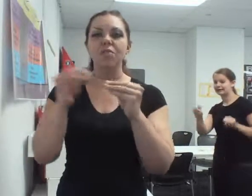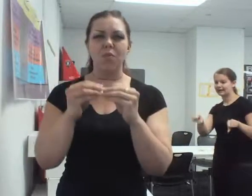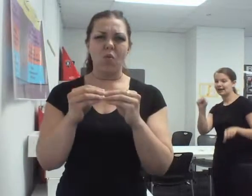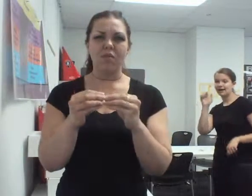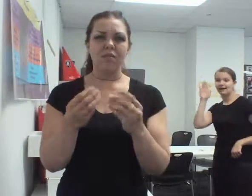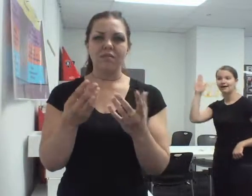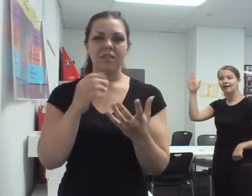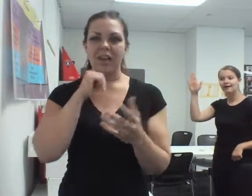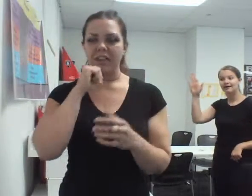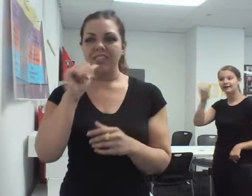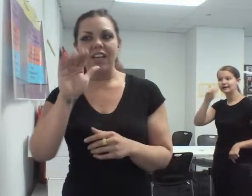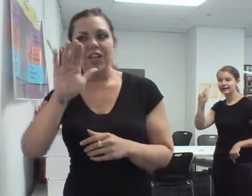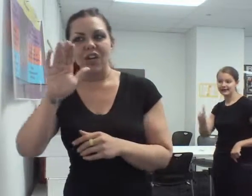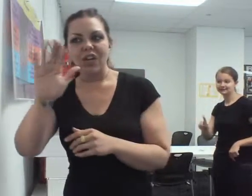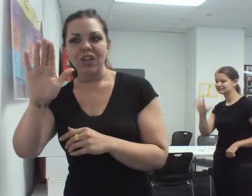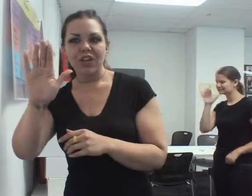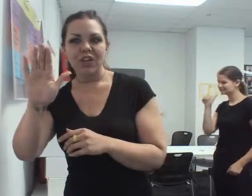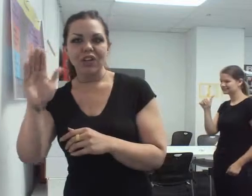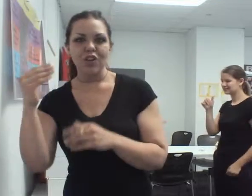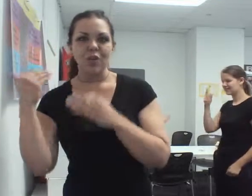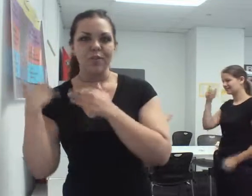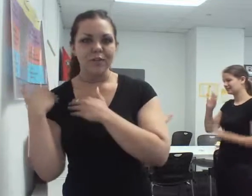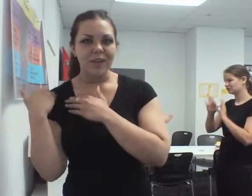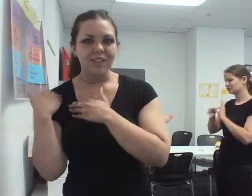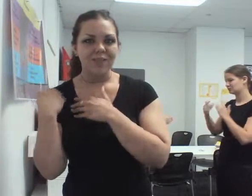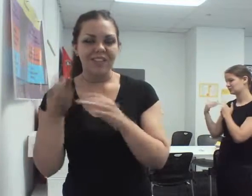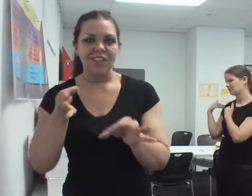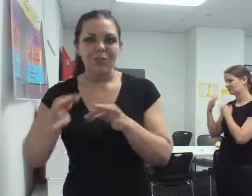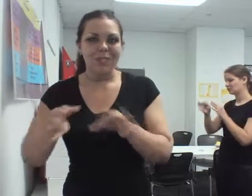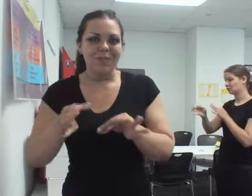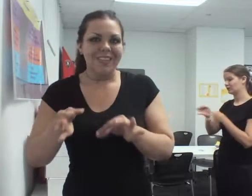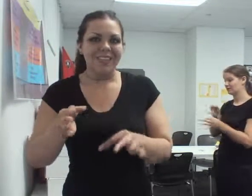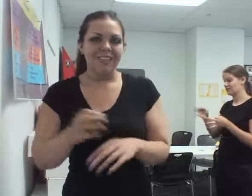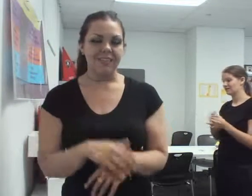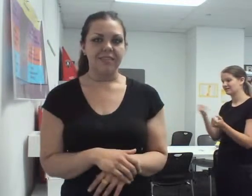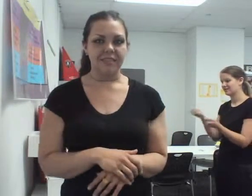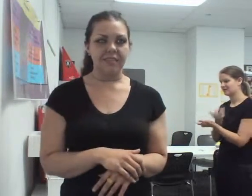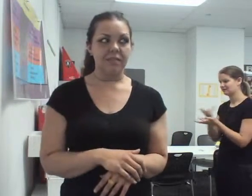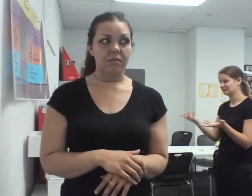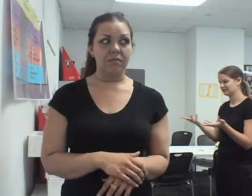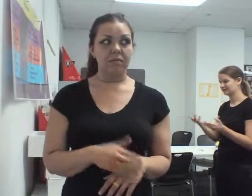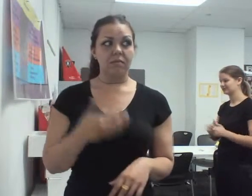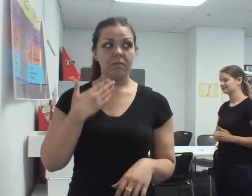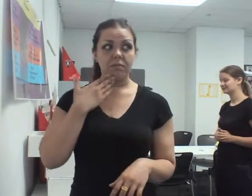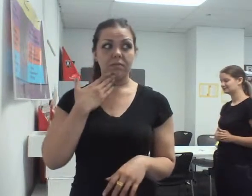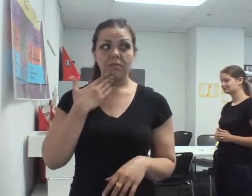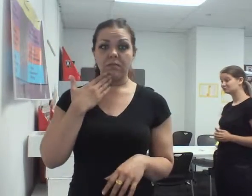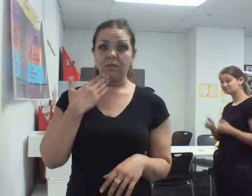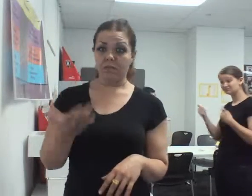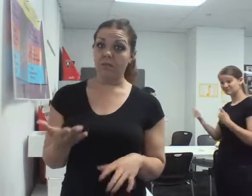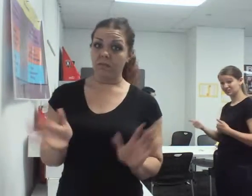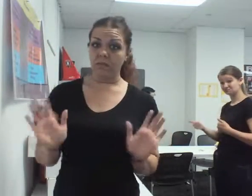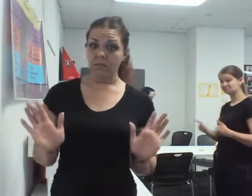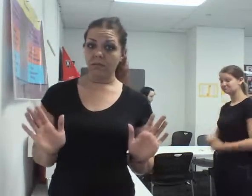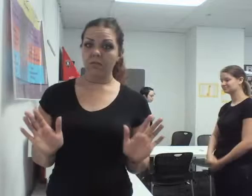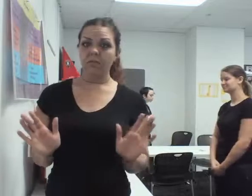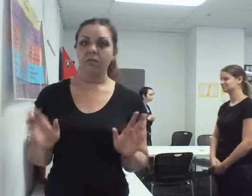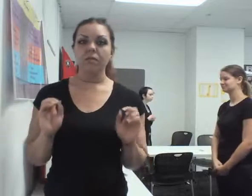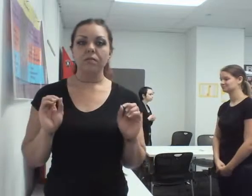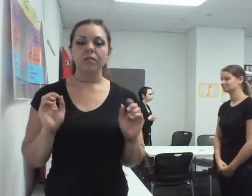explain it. That's why your deaf person is explaining it. Good? Okay. Then we have explained by